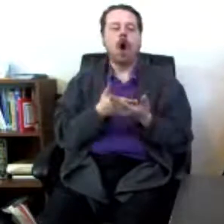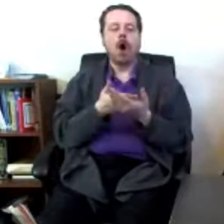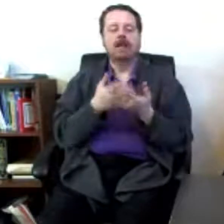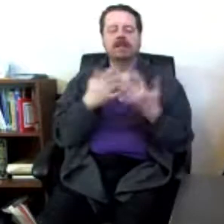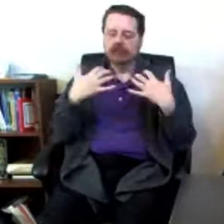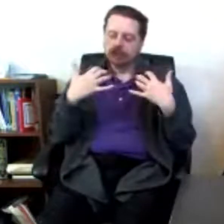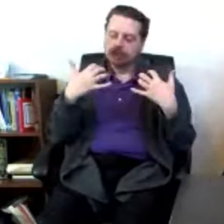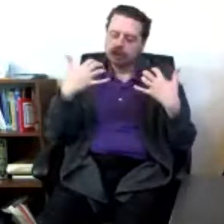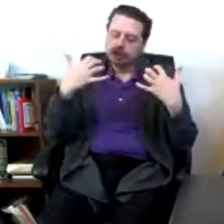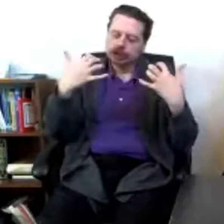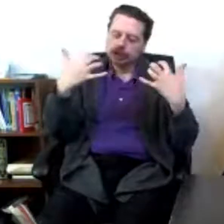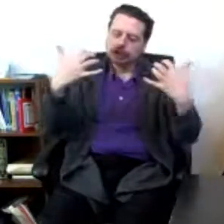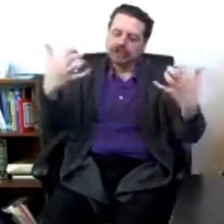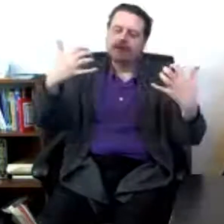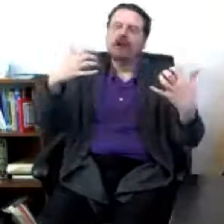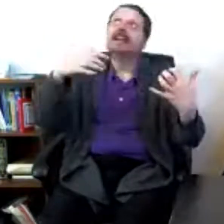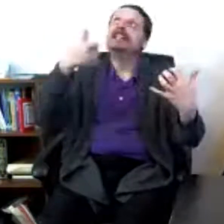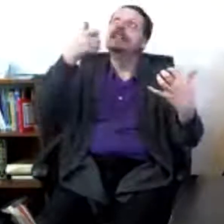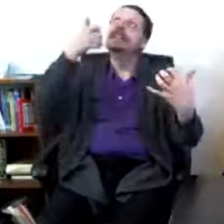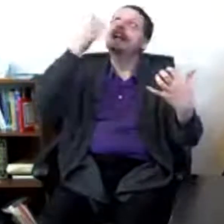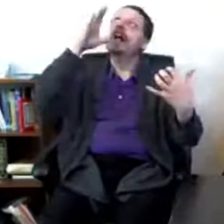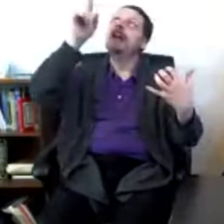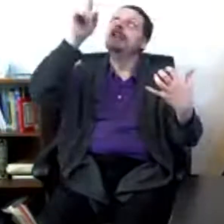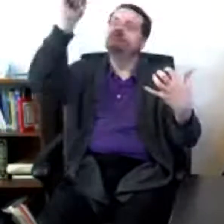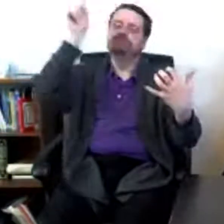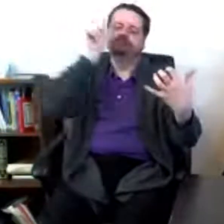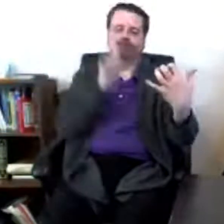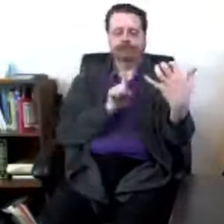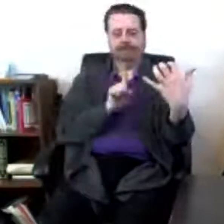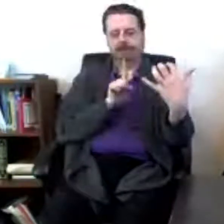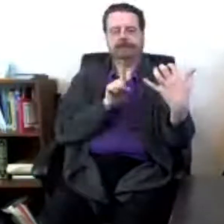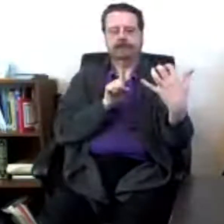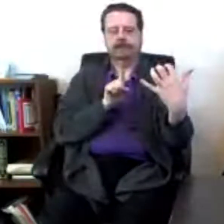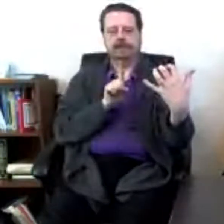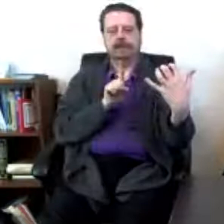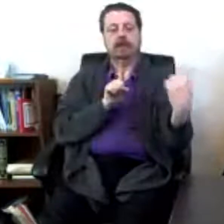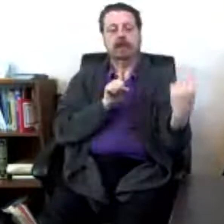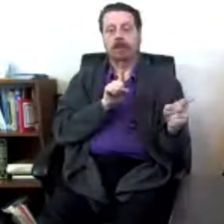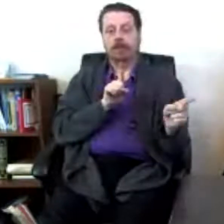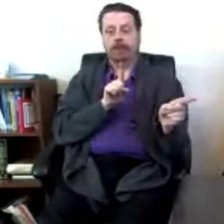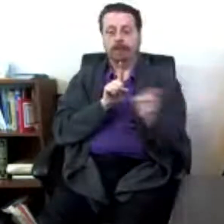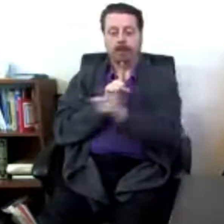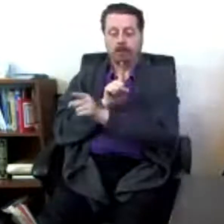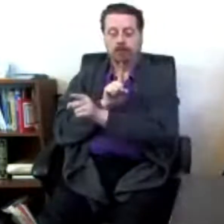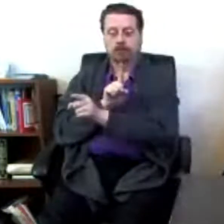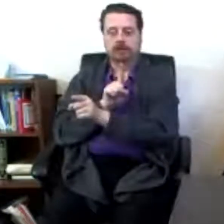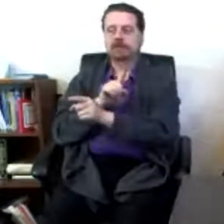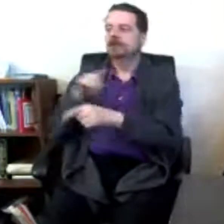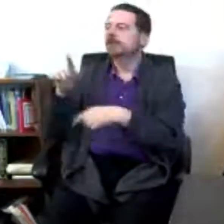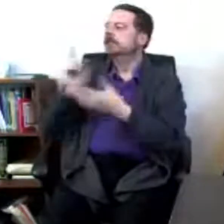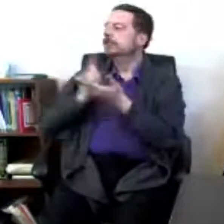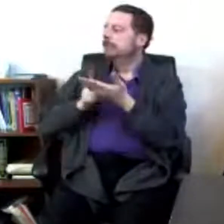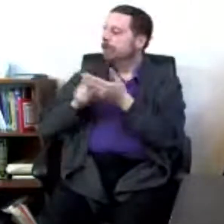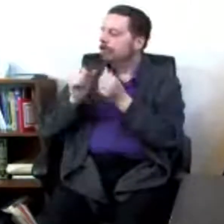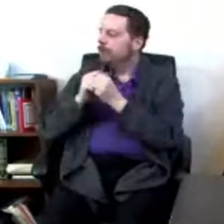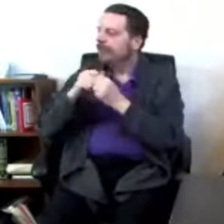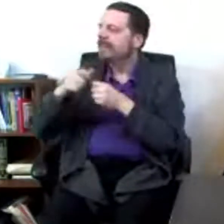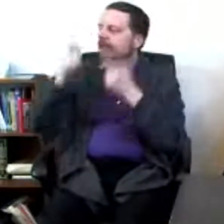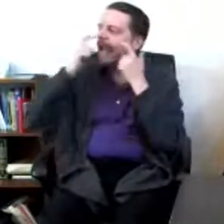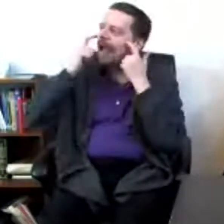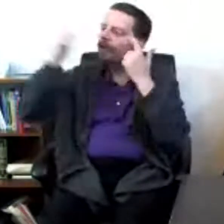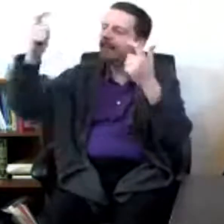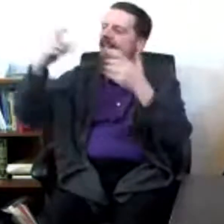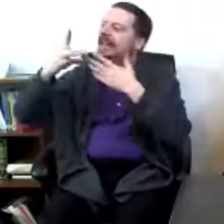God, and those helpless followers, they speak to the elite leaders, the arrogant